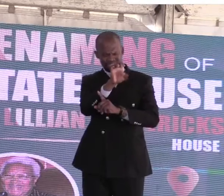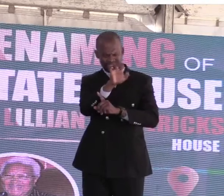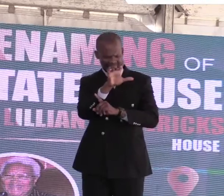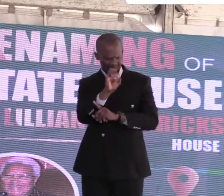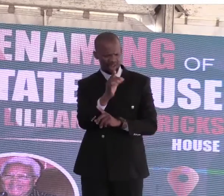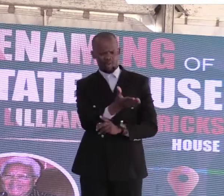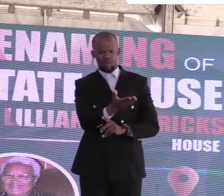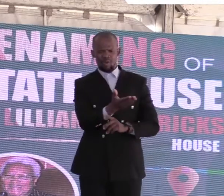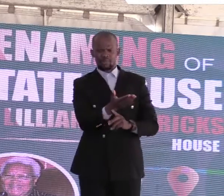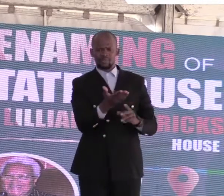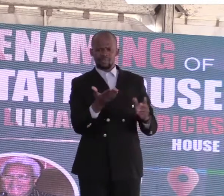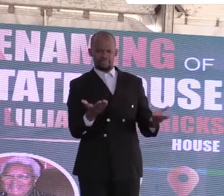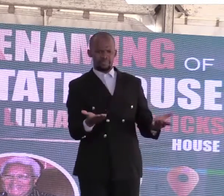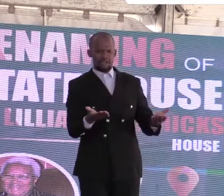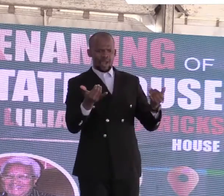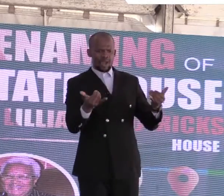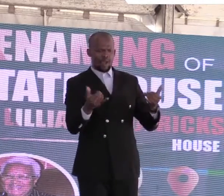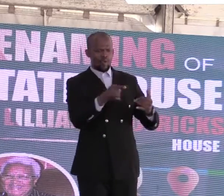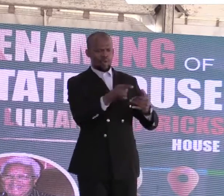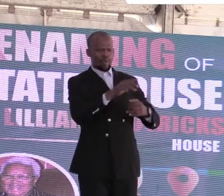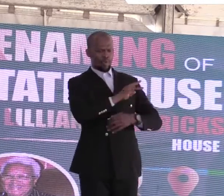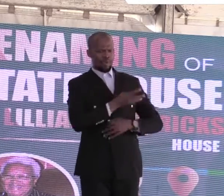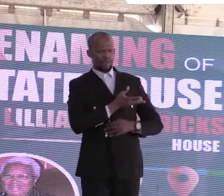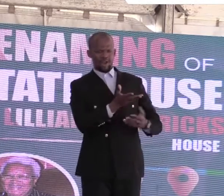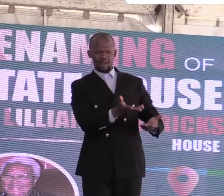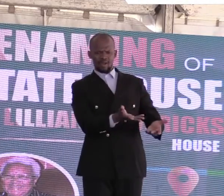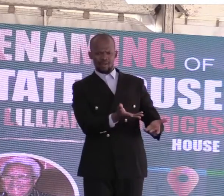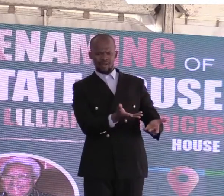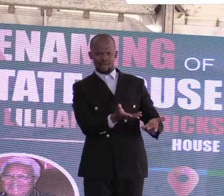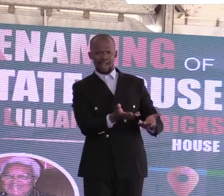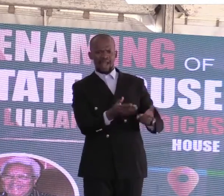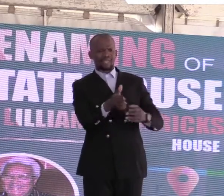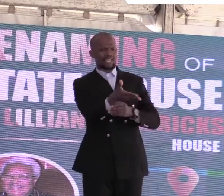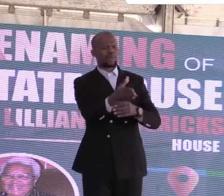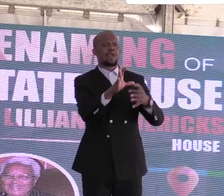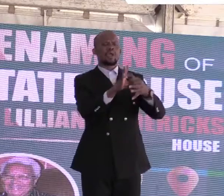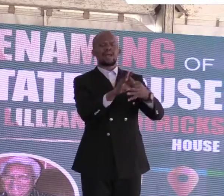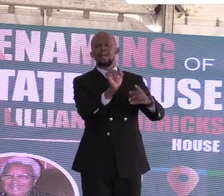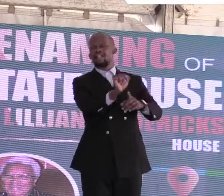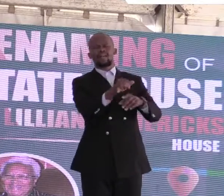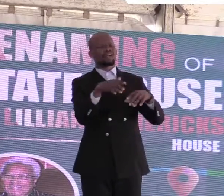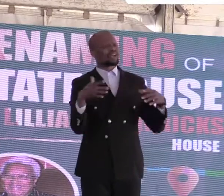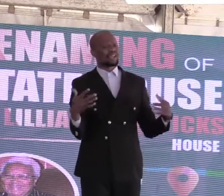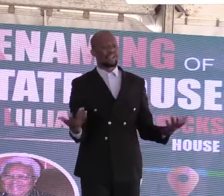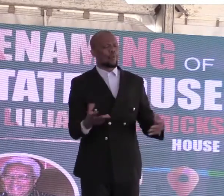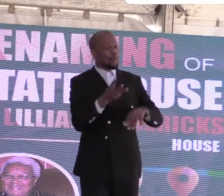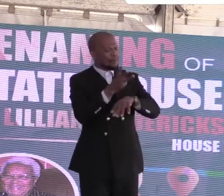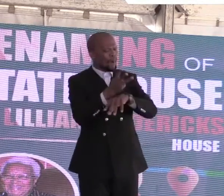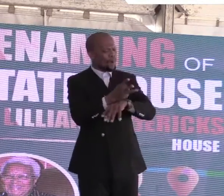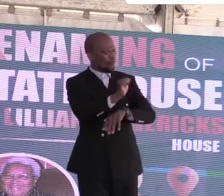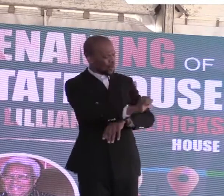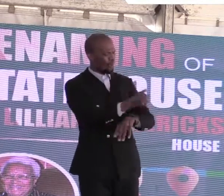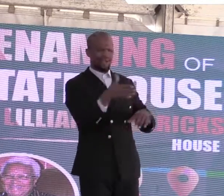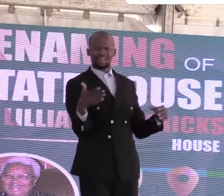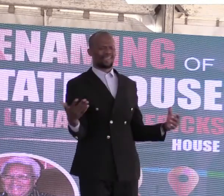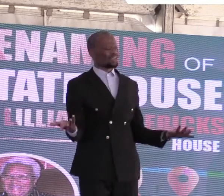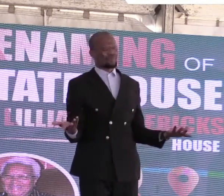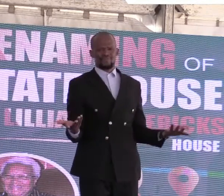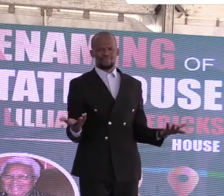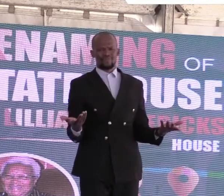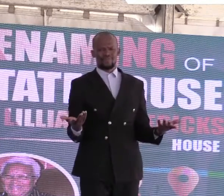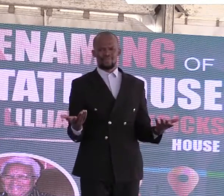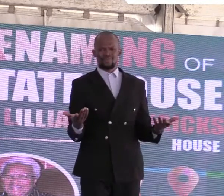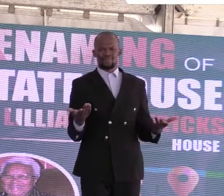Nostelo, she is not in her home where in a maternal home yakhe with the husband